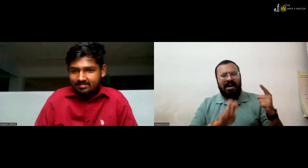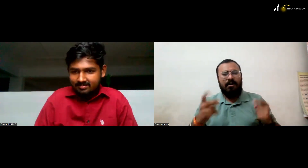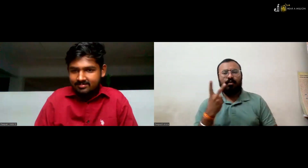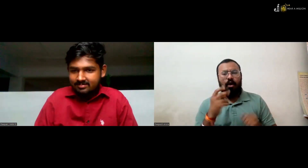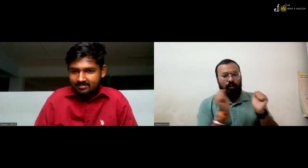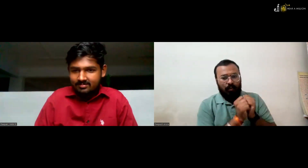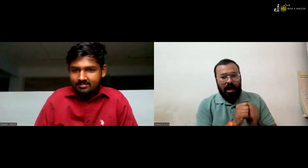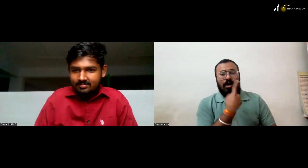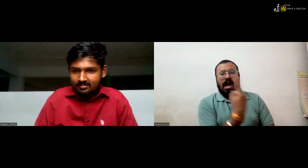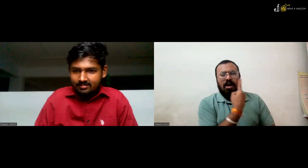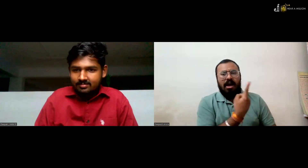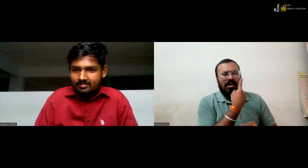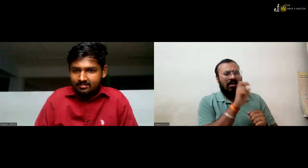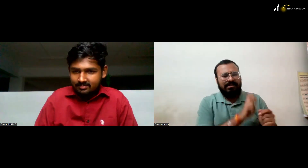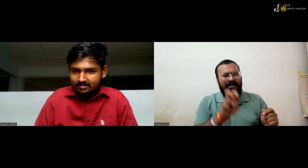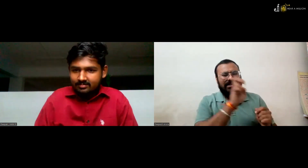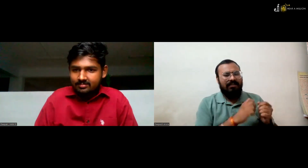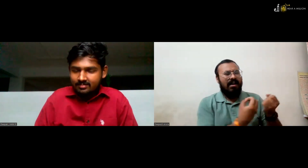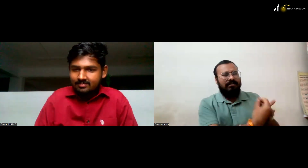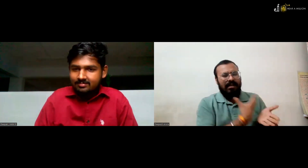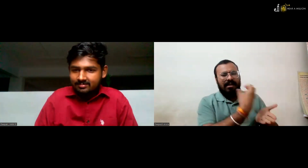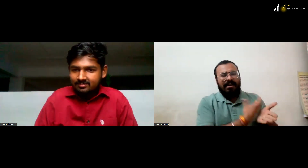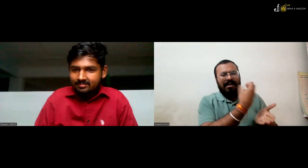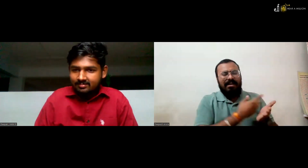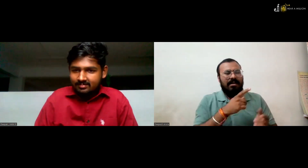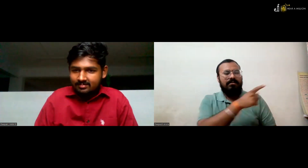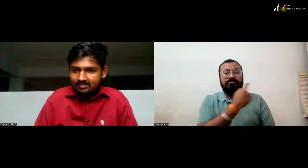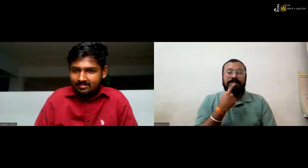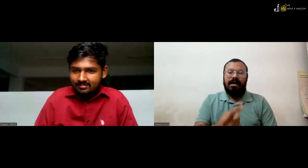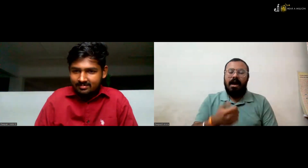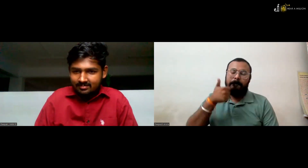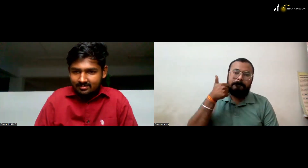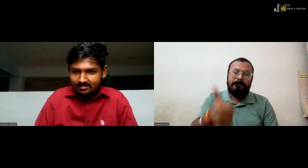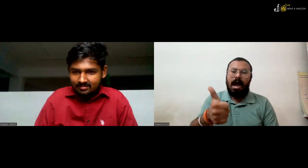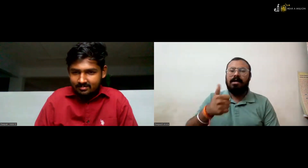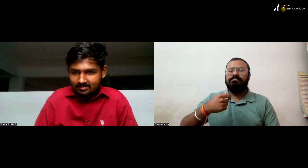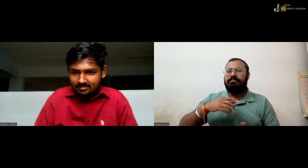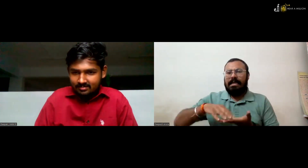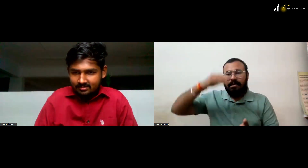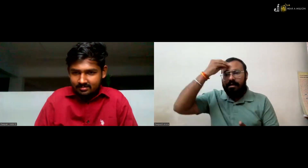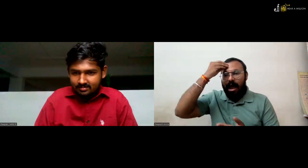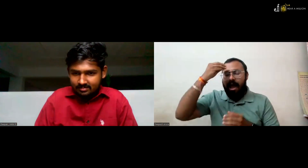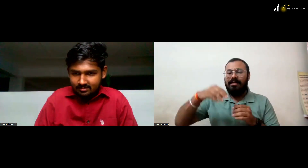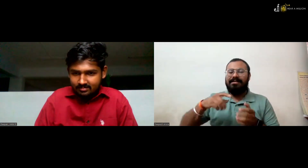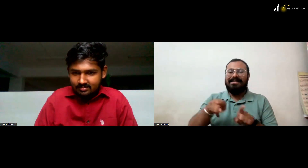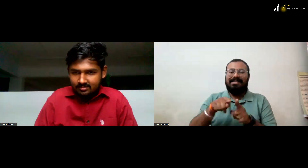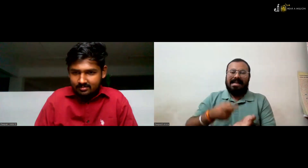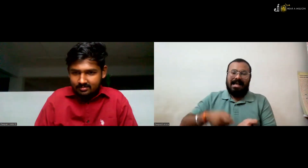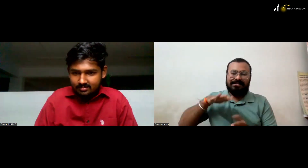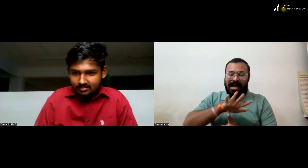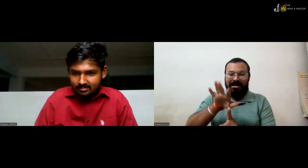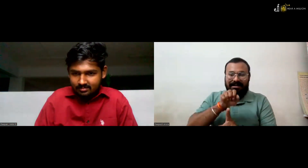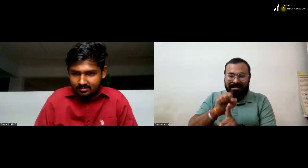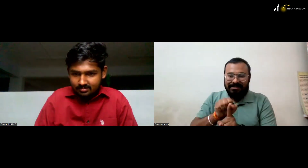there, like many people from Europe, I saw that they are traveling like on the solo trip they went, and this is